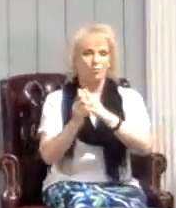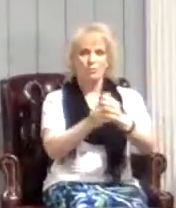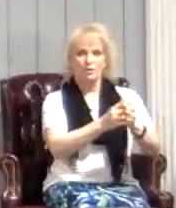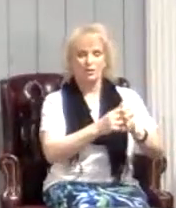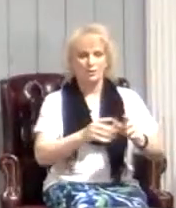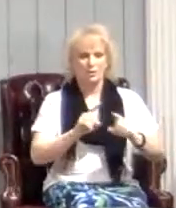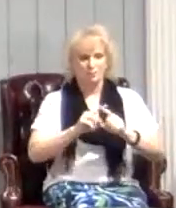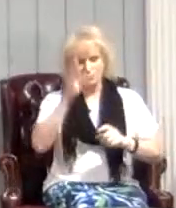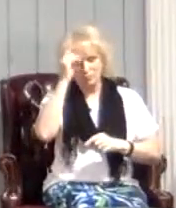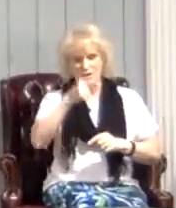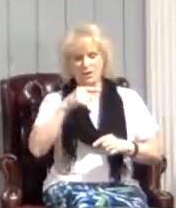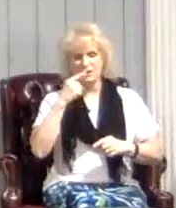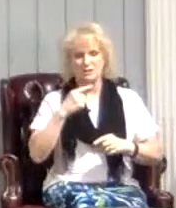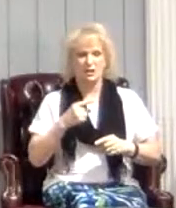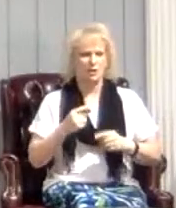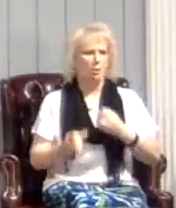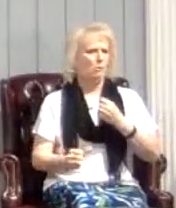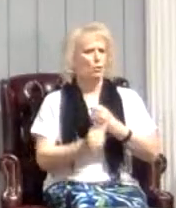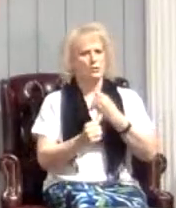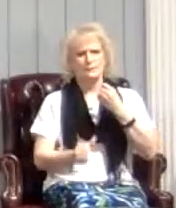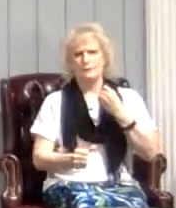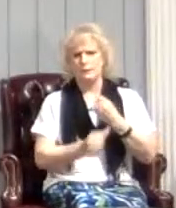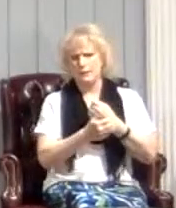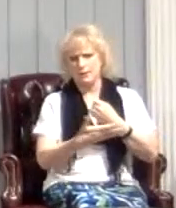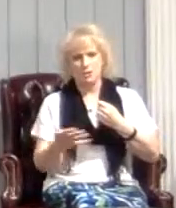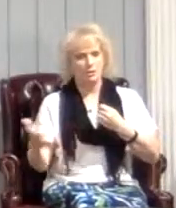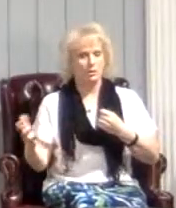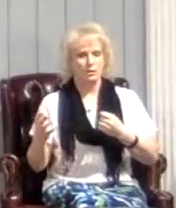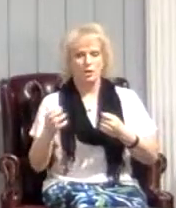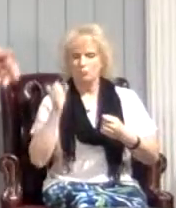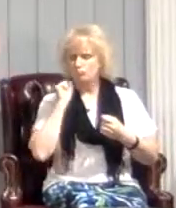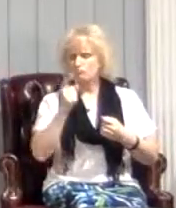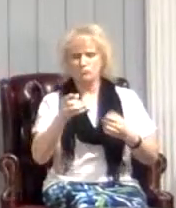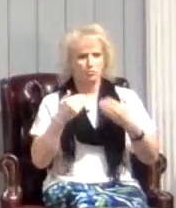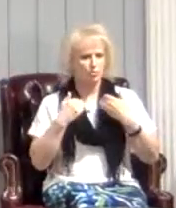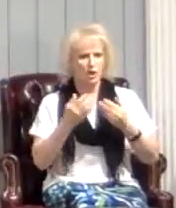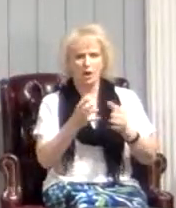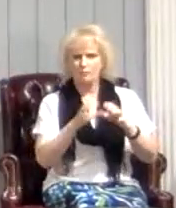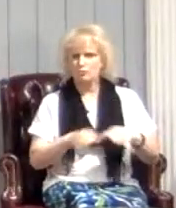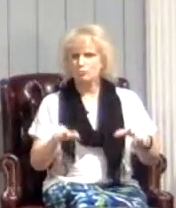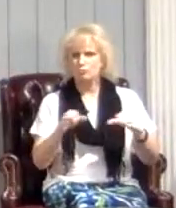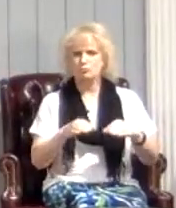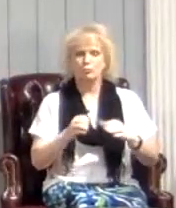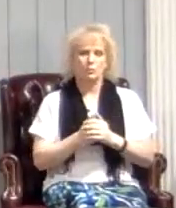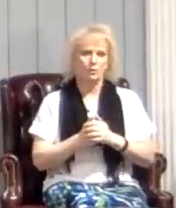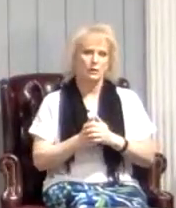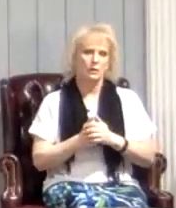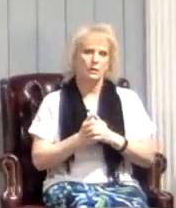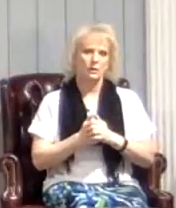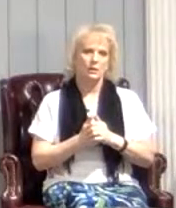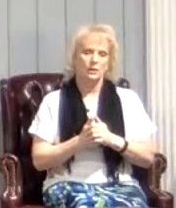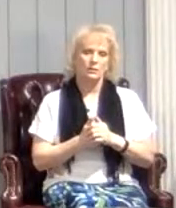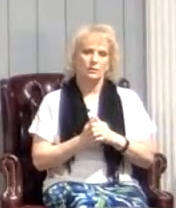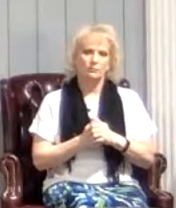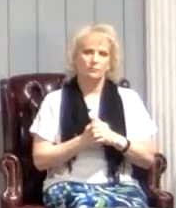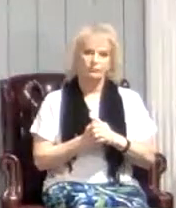But he's saying this is a dangerous thing, and we shouldn't have to do this, this kind of thing. And then,